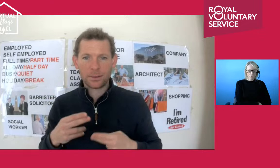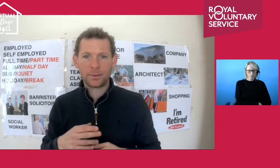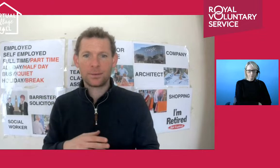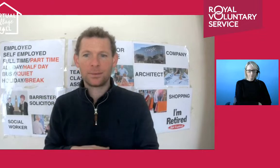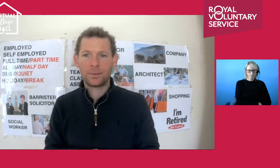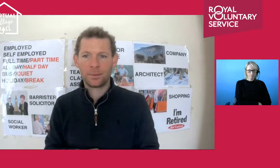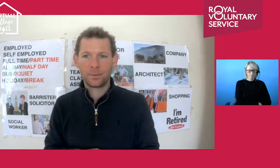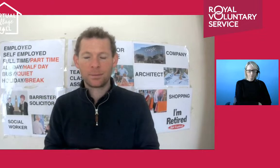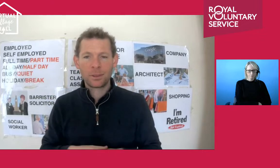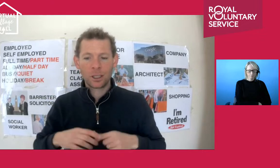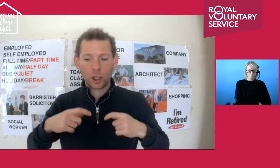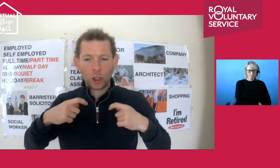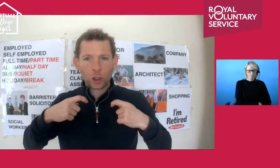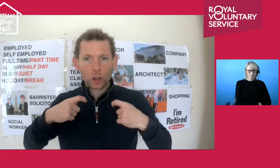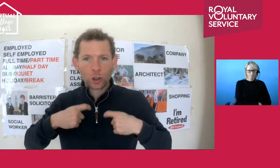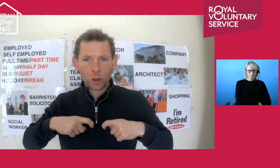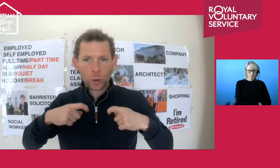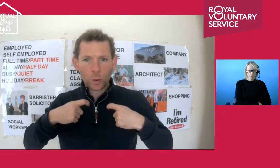solicitor,